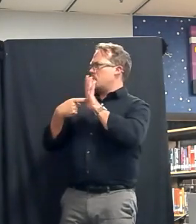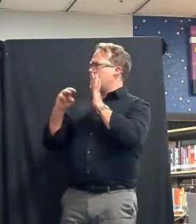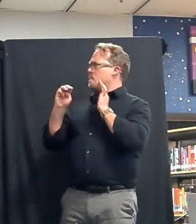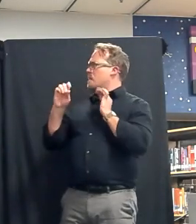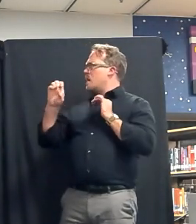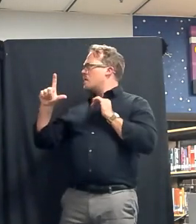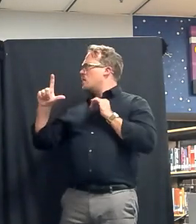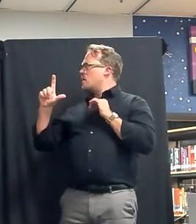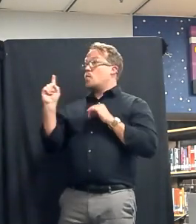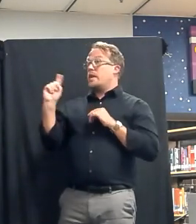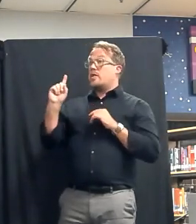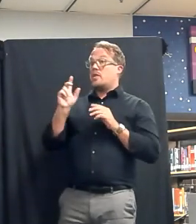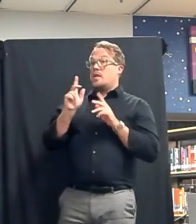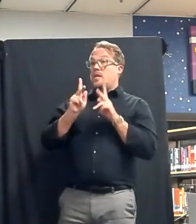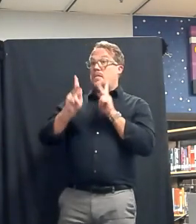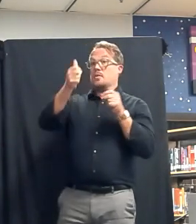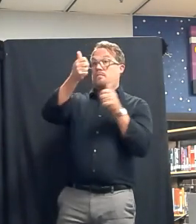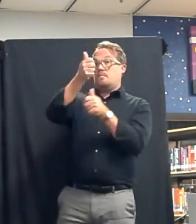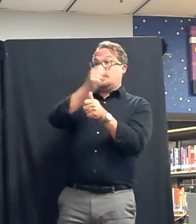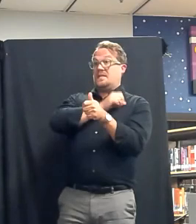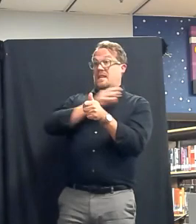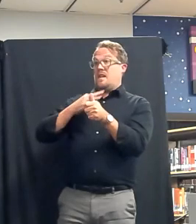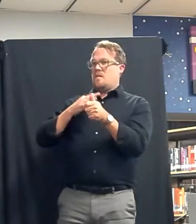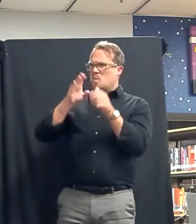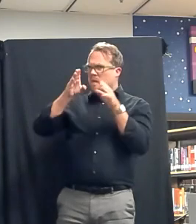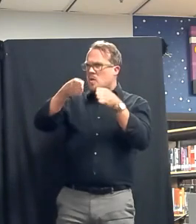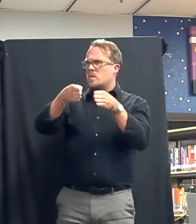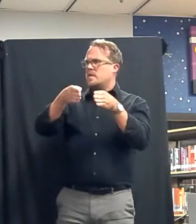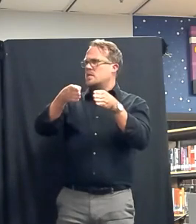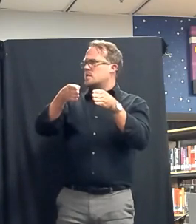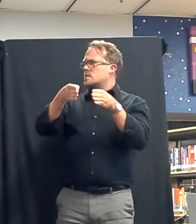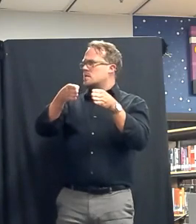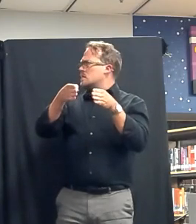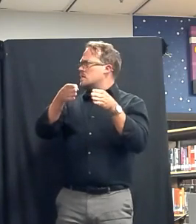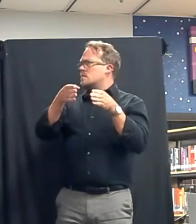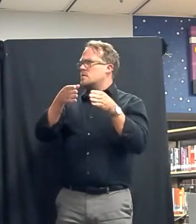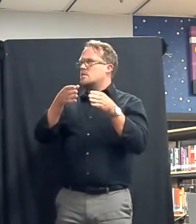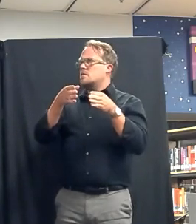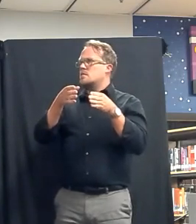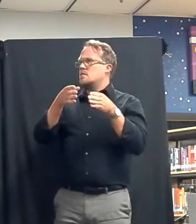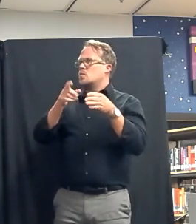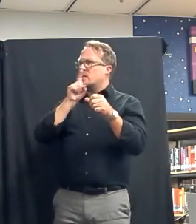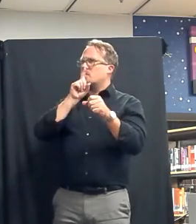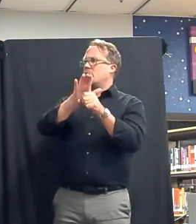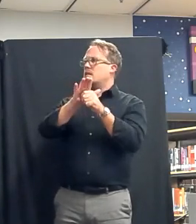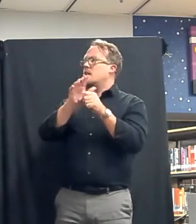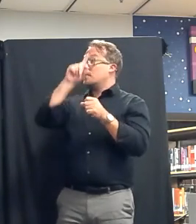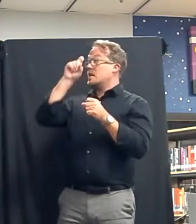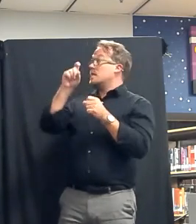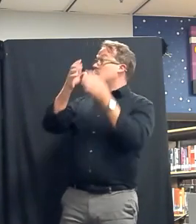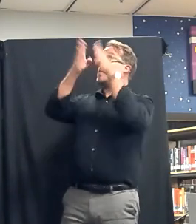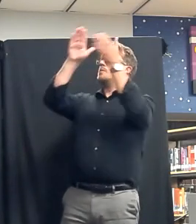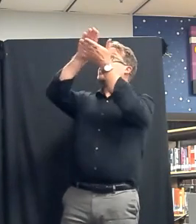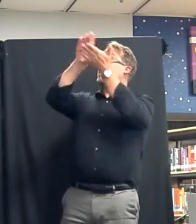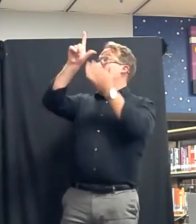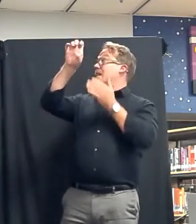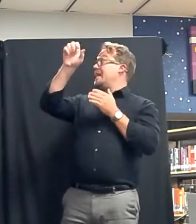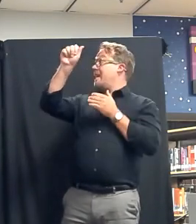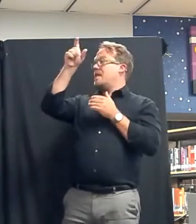on staff that were devoted because the public schools, the LEAs,